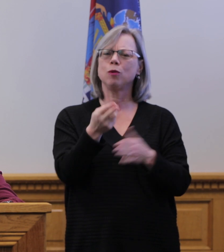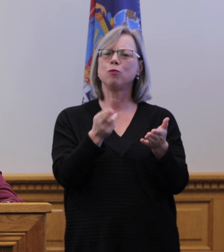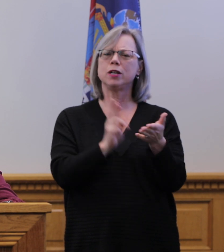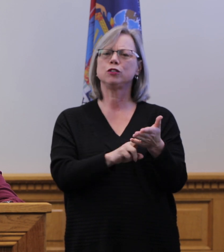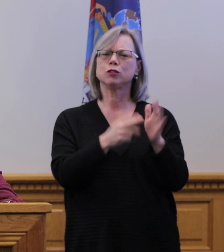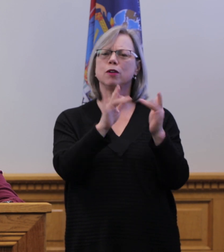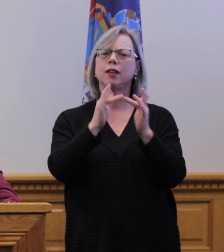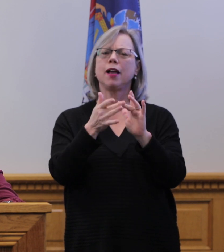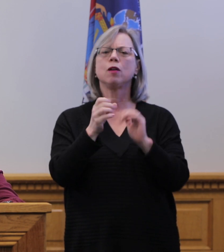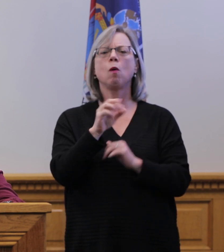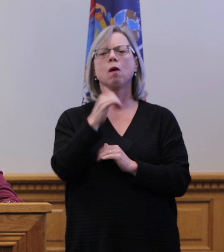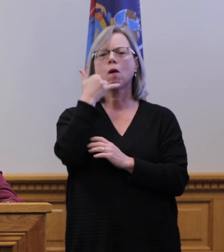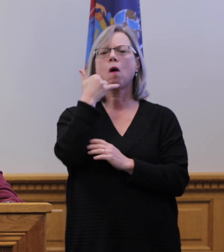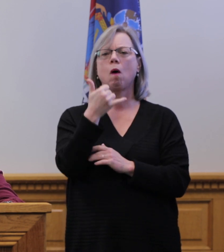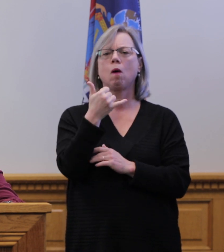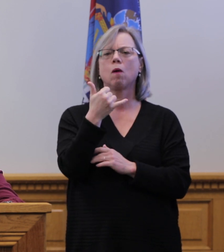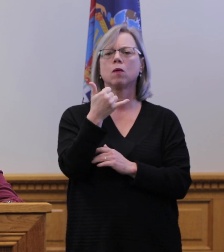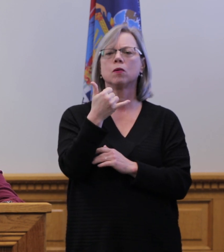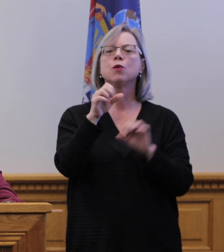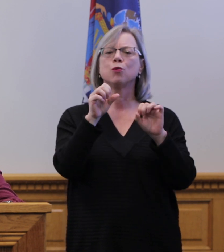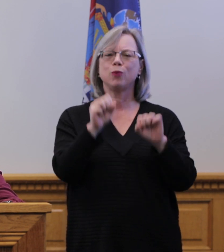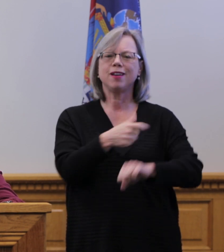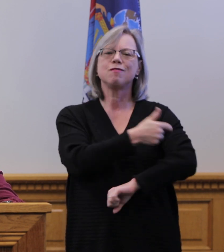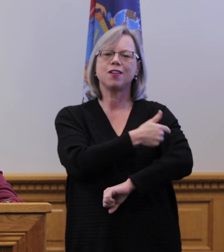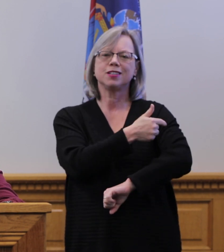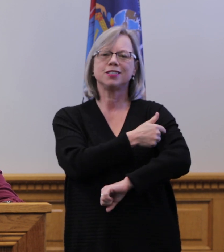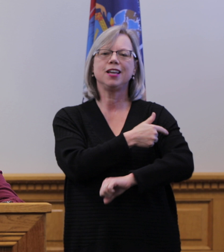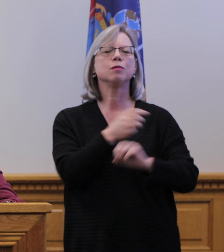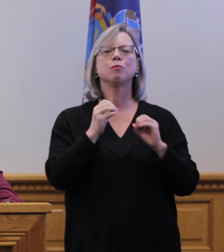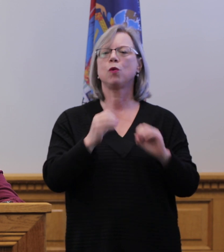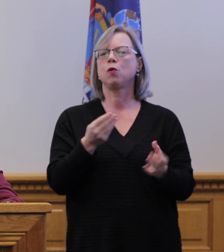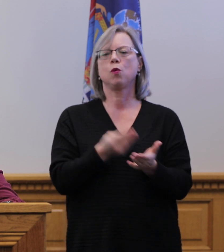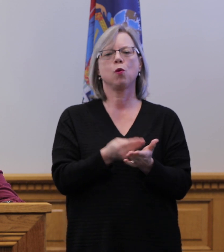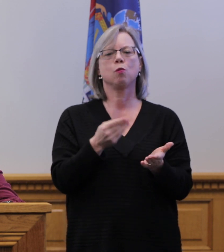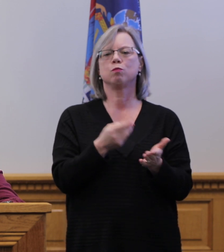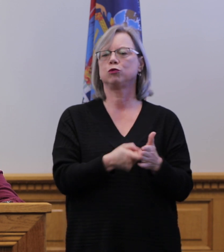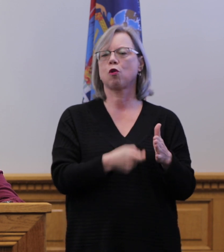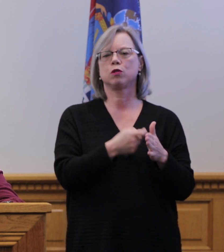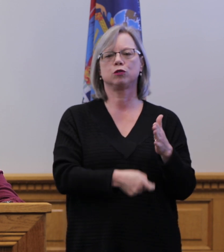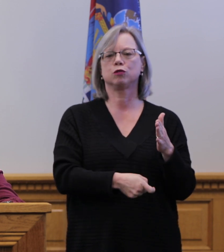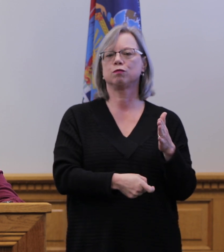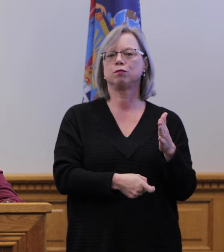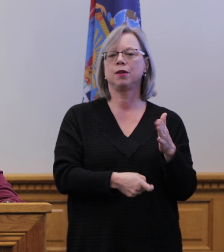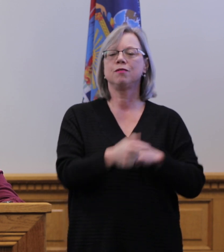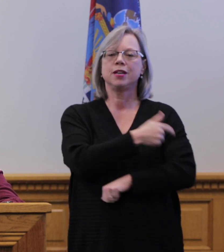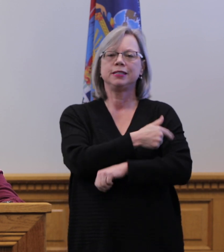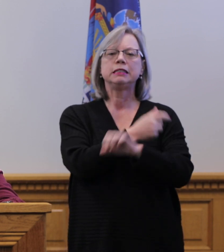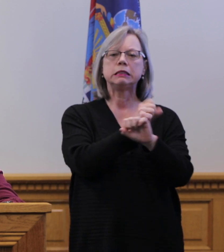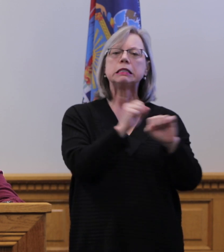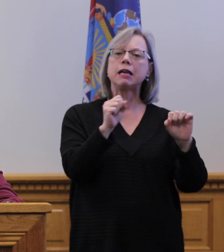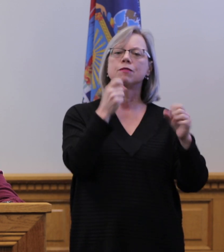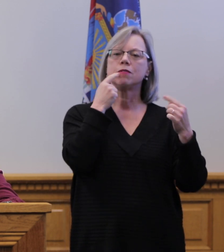our COVID-19 hotline to make an appointment. We will vaccinate you with no out-of-pocket expense. The vaccines are safe